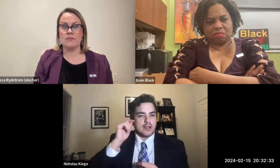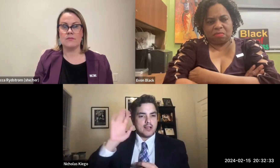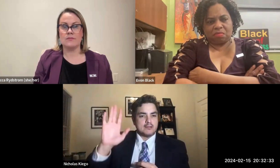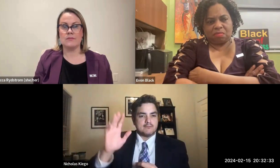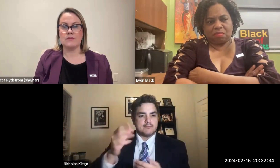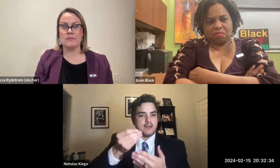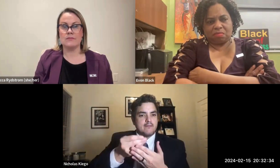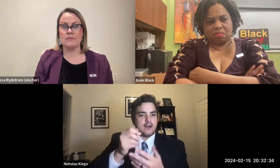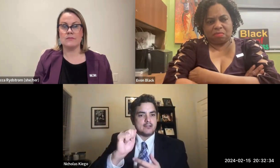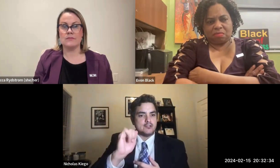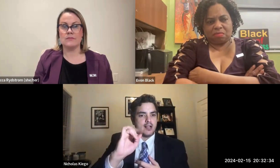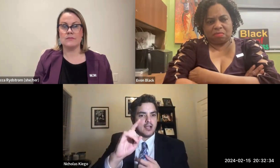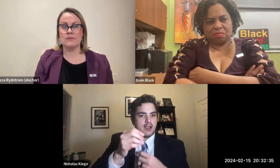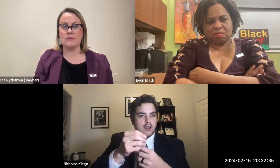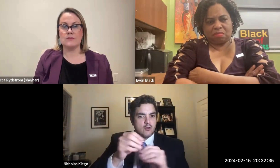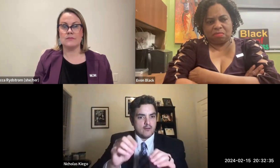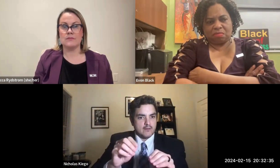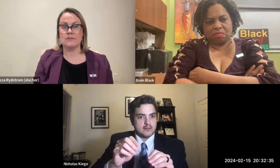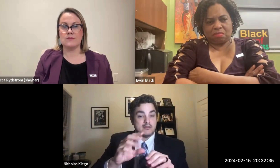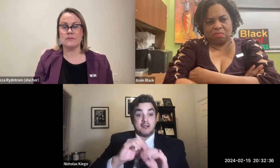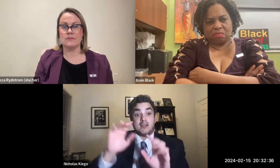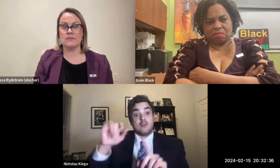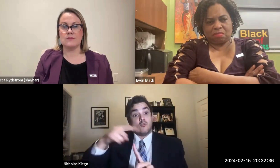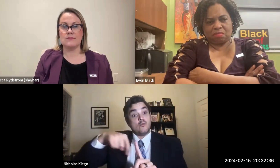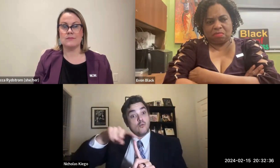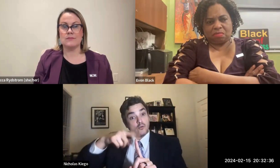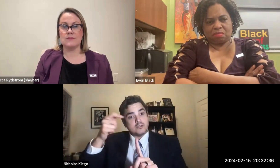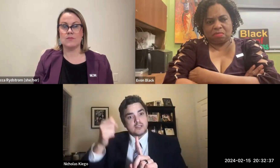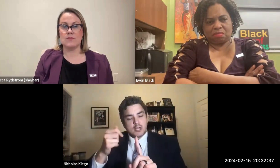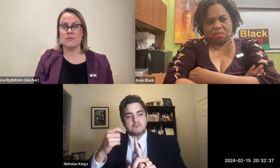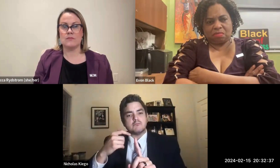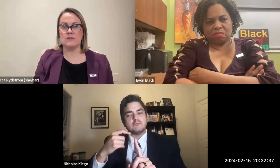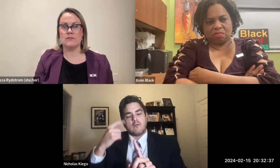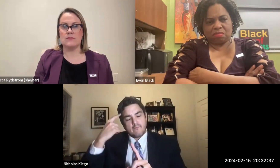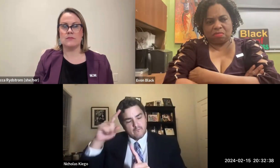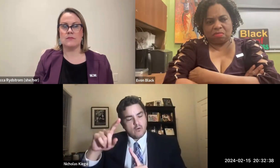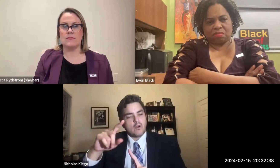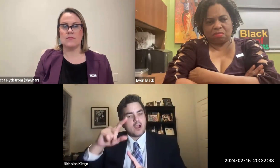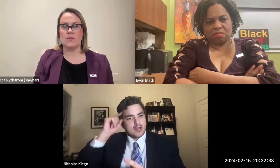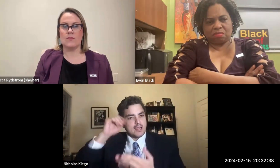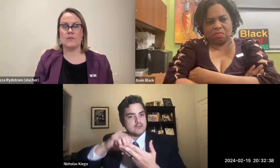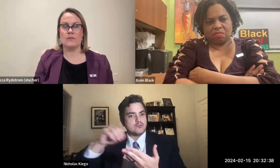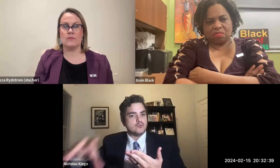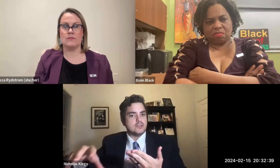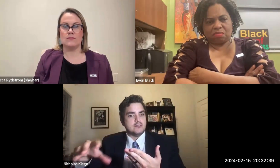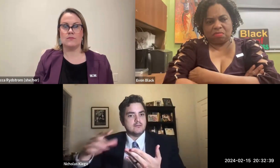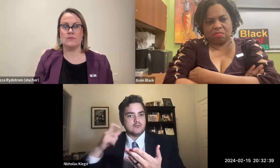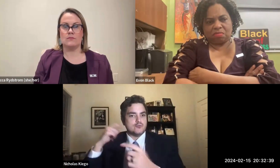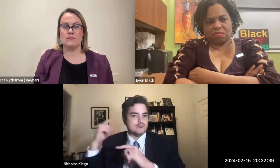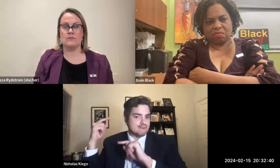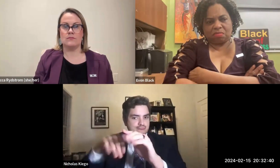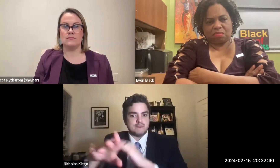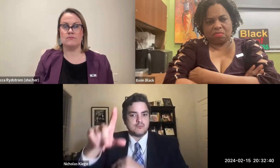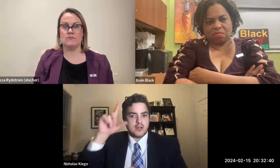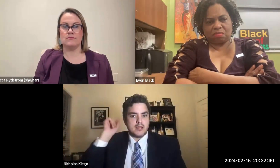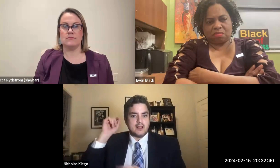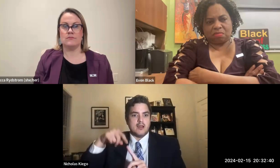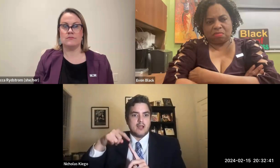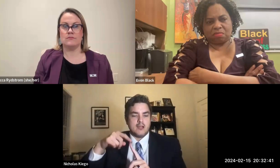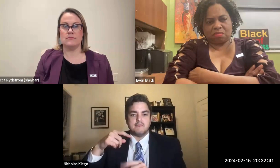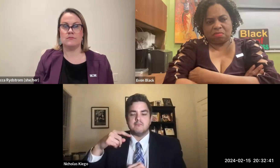runs out. But you can work through Gallaudet's financial aid office, and for those particular